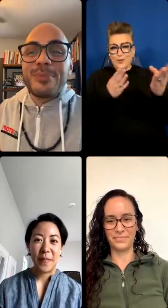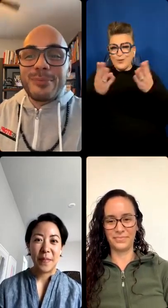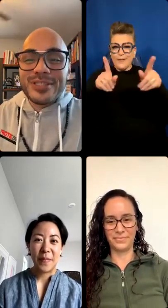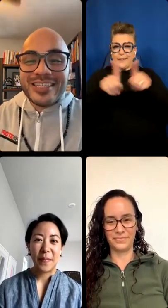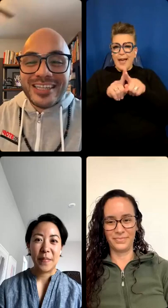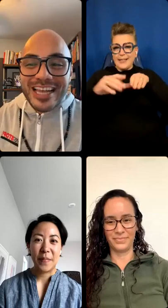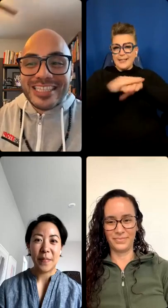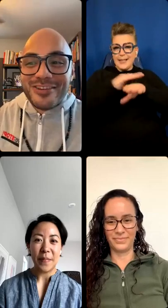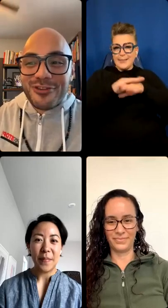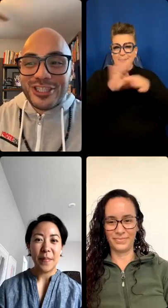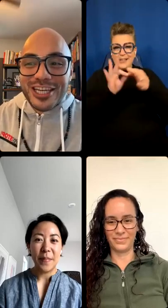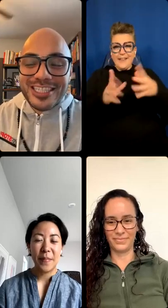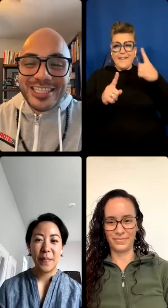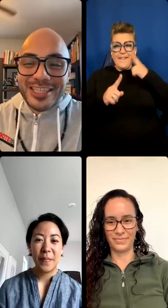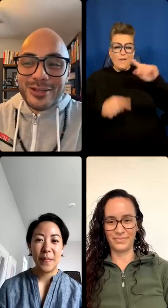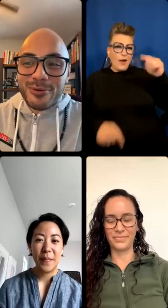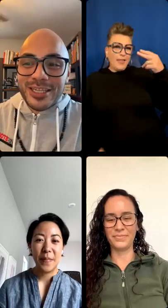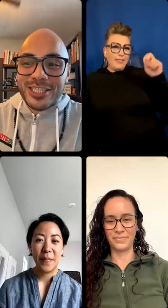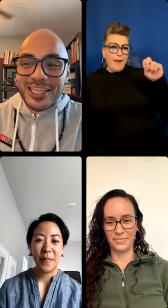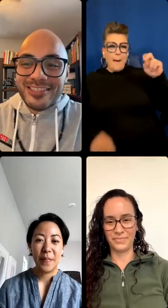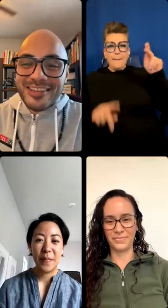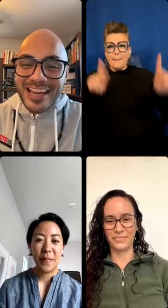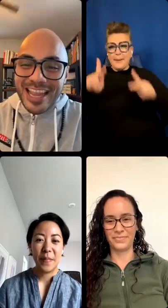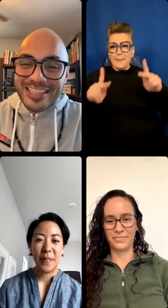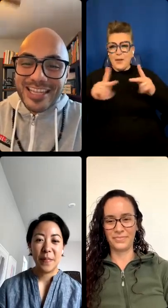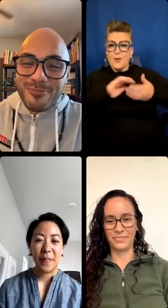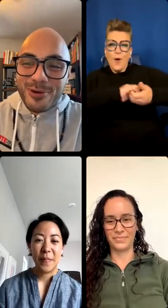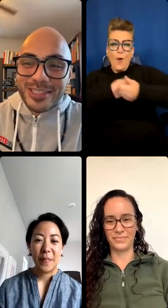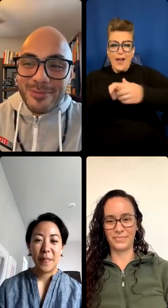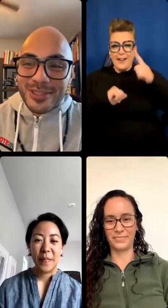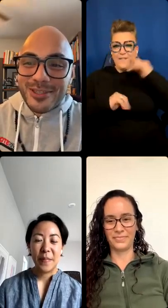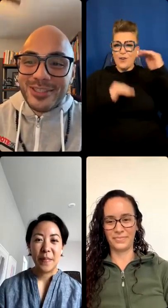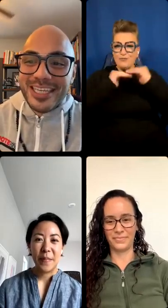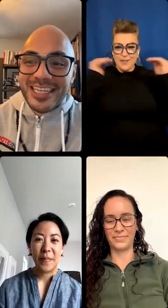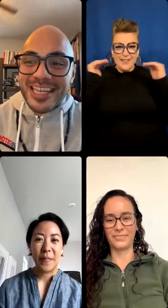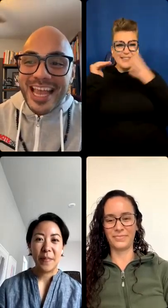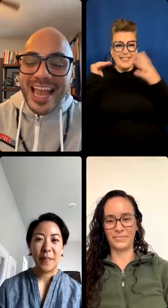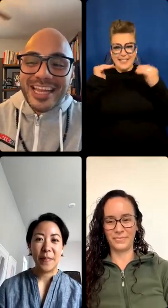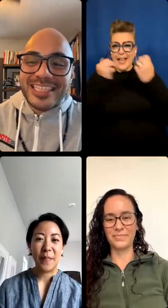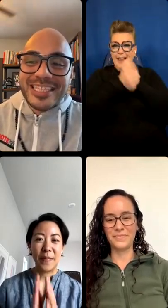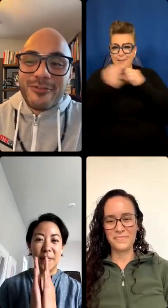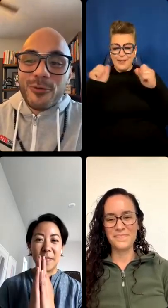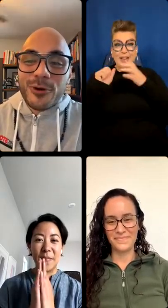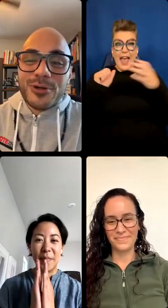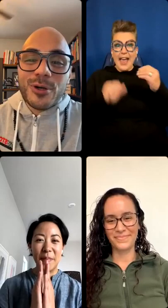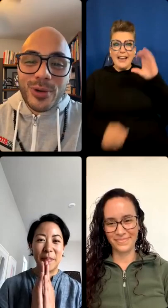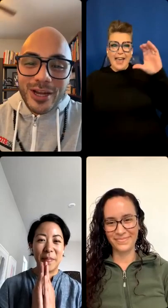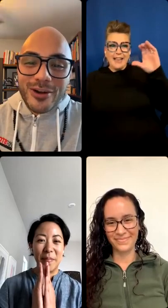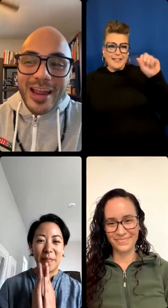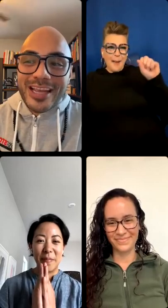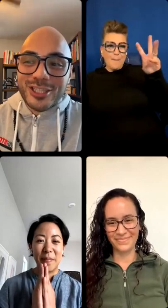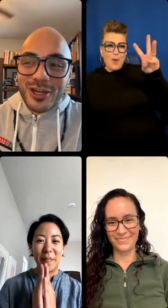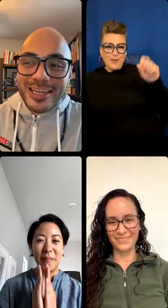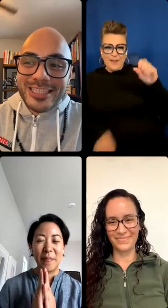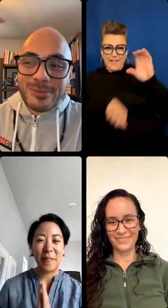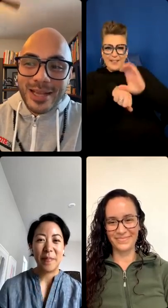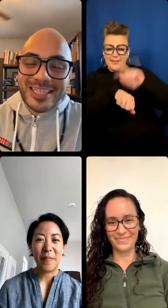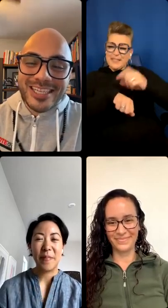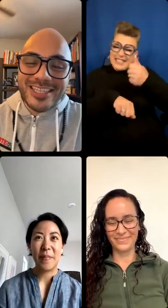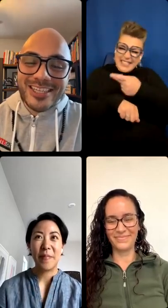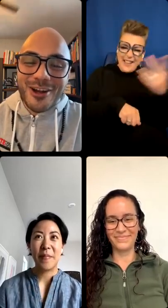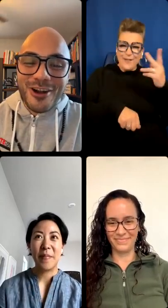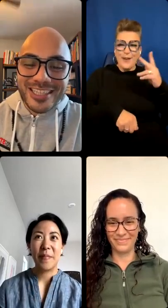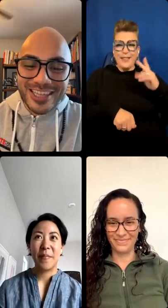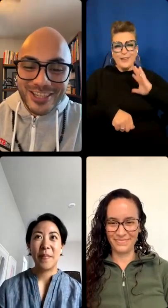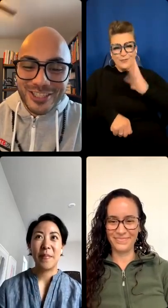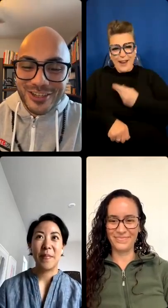for the People's Collective for Justice and Liberation and Can't Stop, Won't Stop Consulting, and several queer and trans